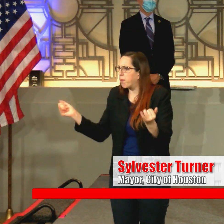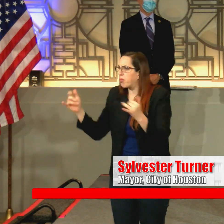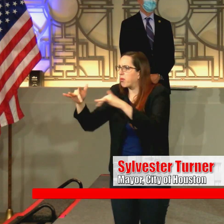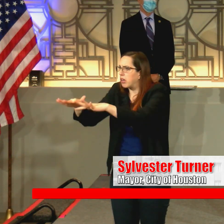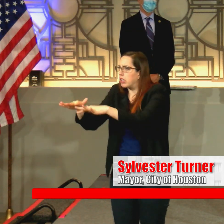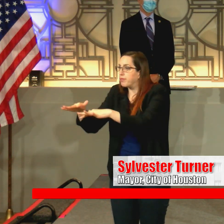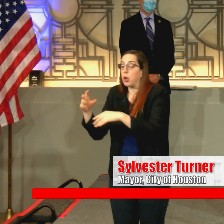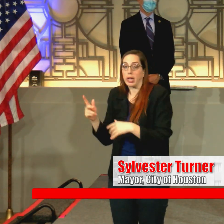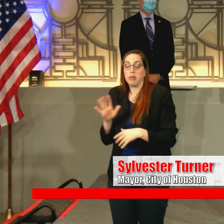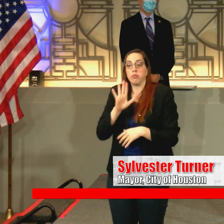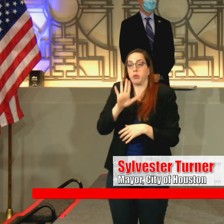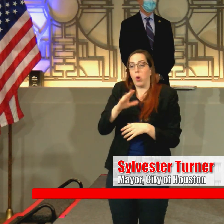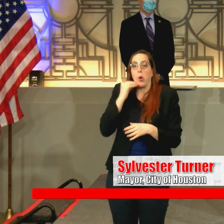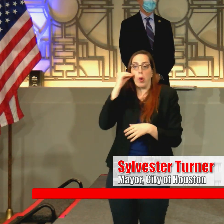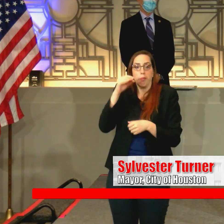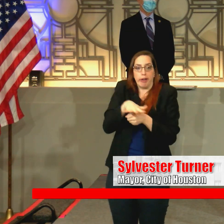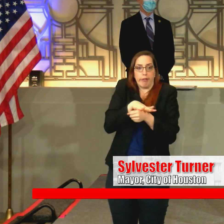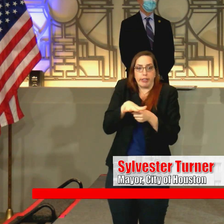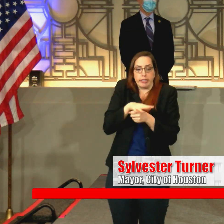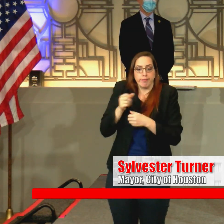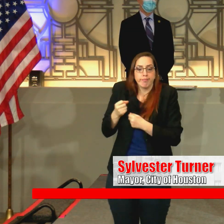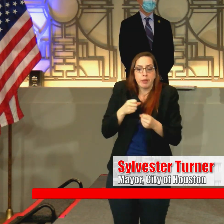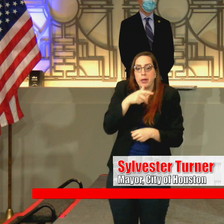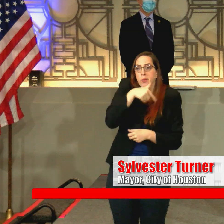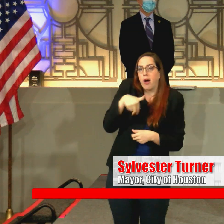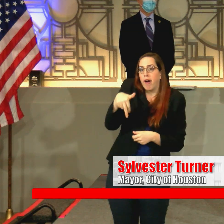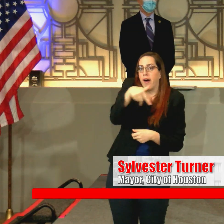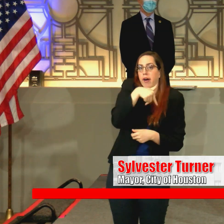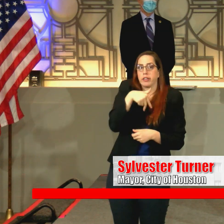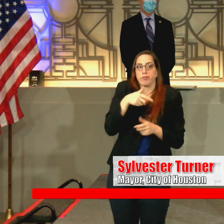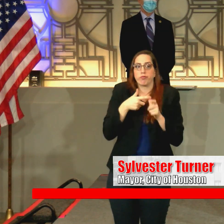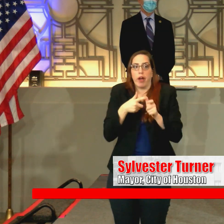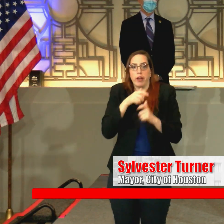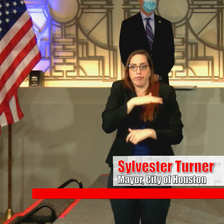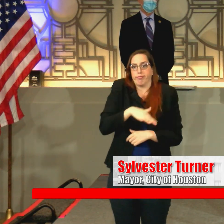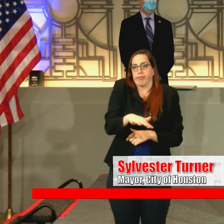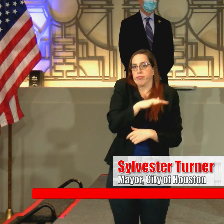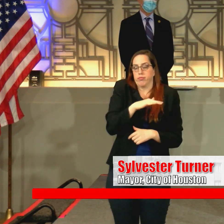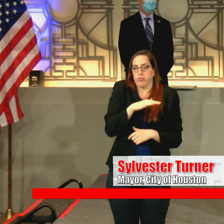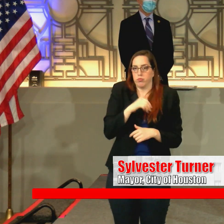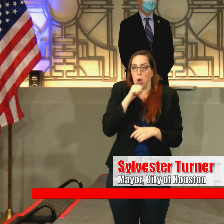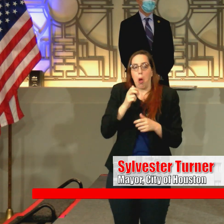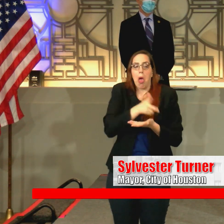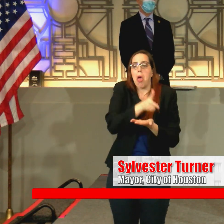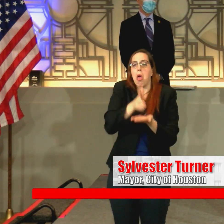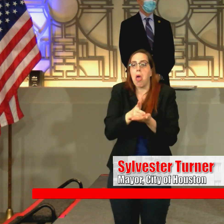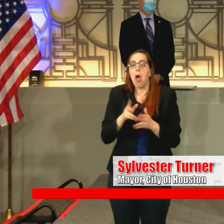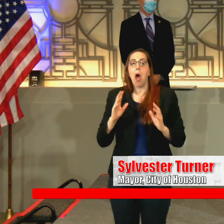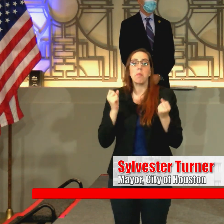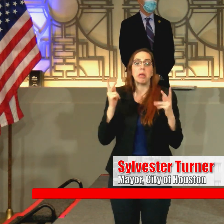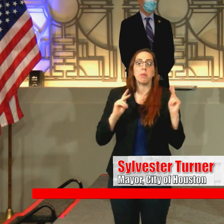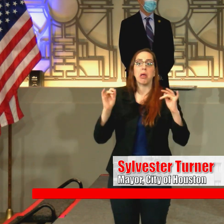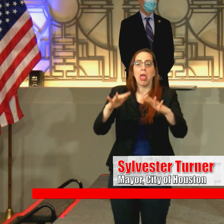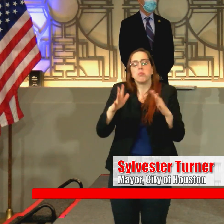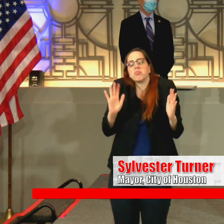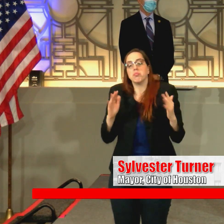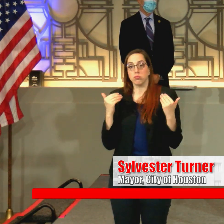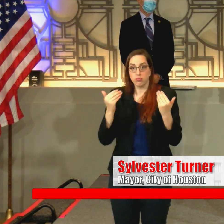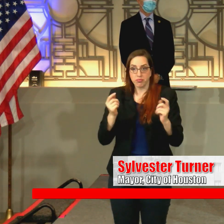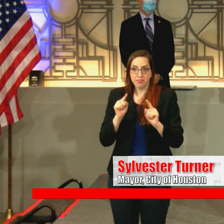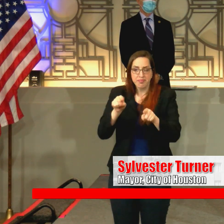go to your neighborhood and kind of walk or run in the neighborhood. But